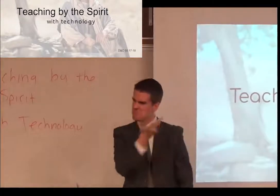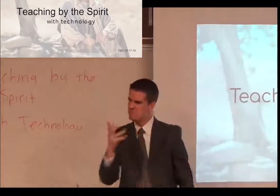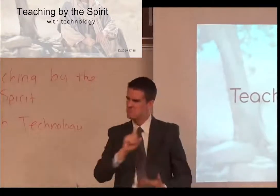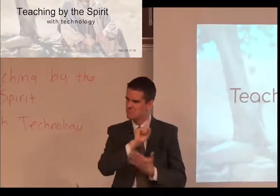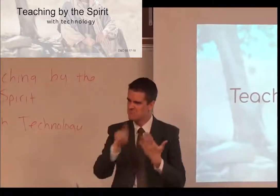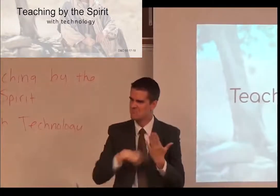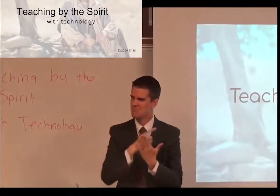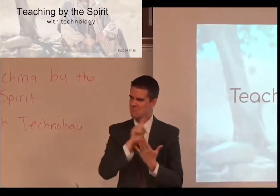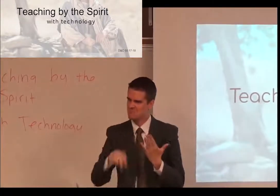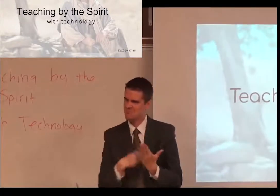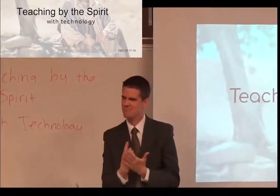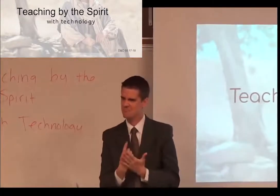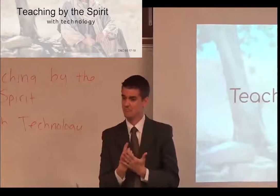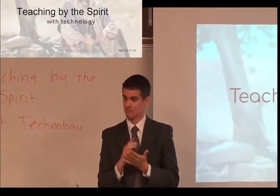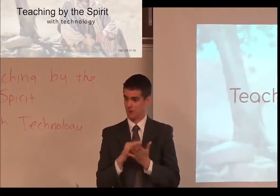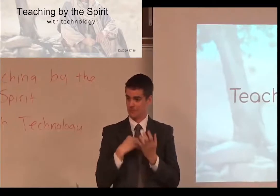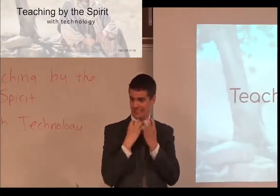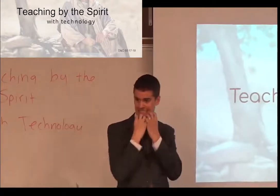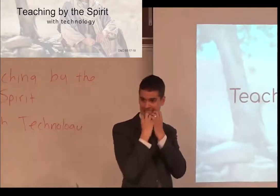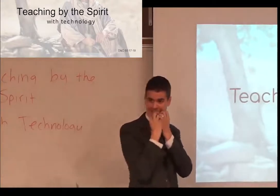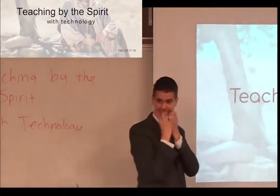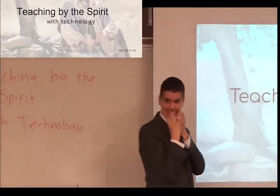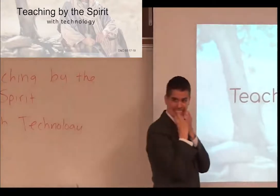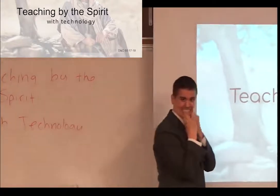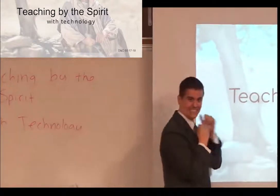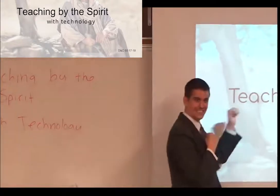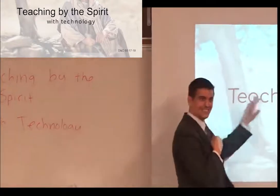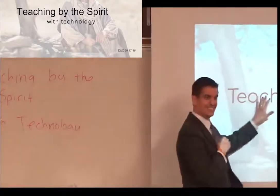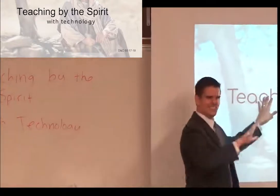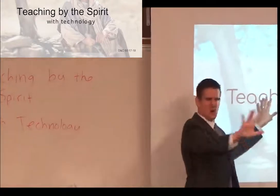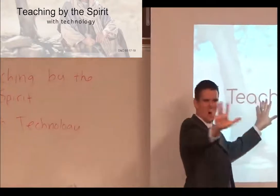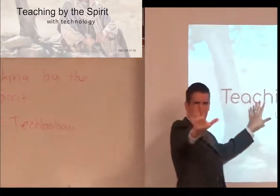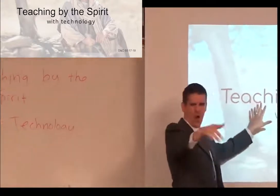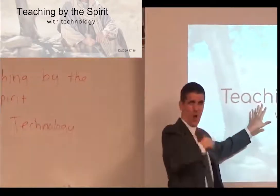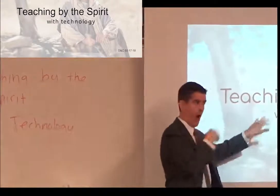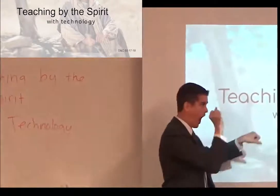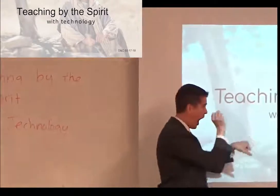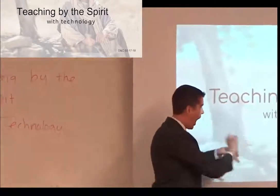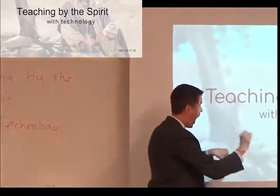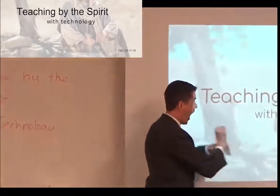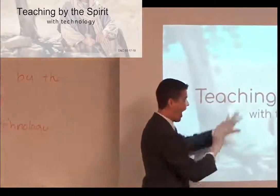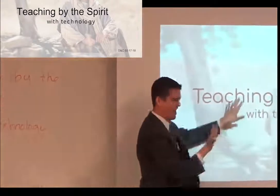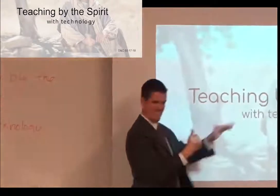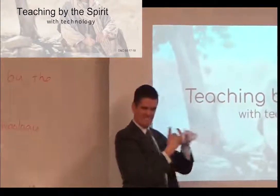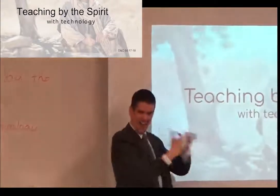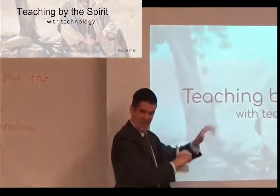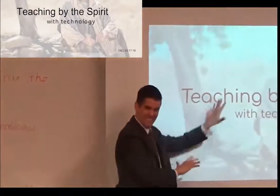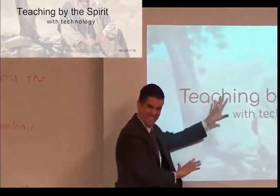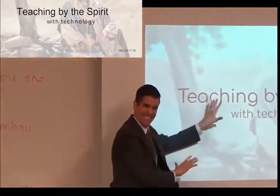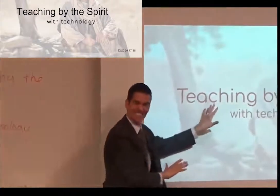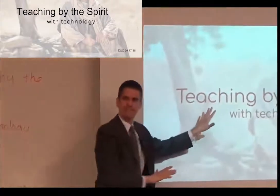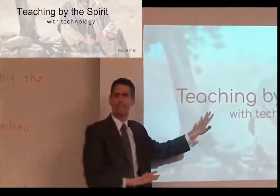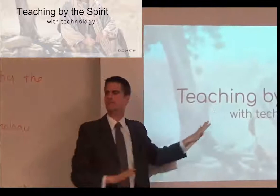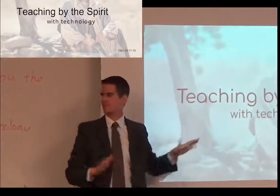and setting things up. And it's been a few hours. And so this is my first PowerPoint. I've worked really hard, and I use